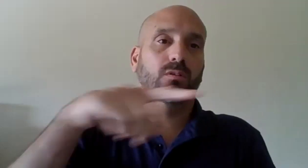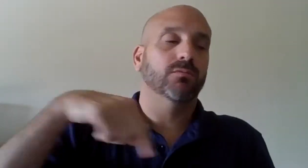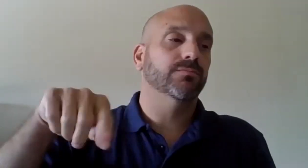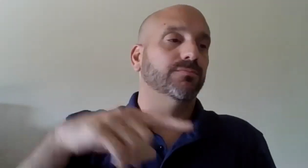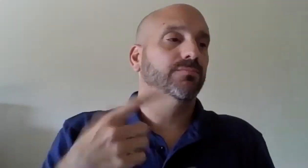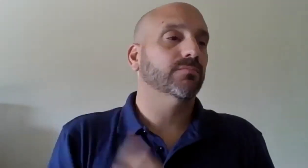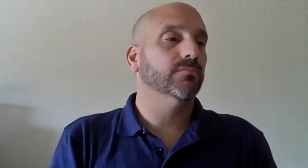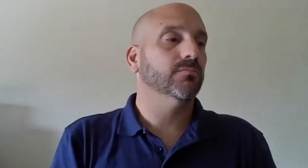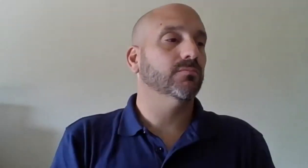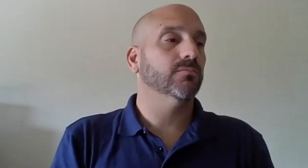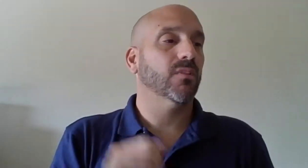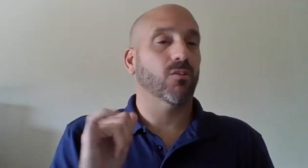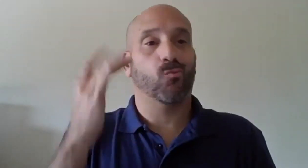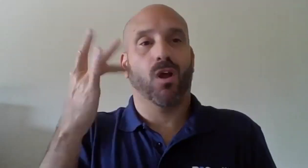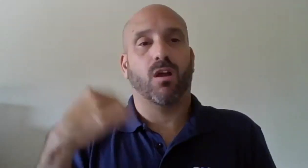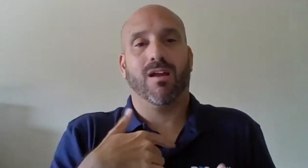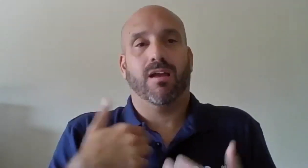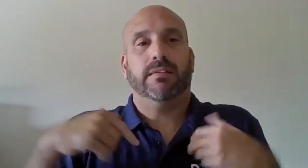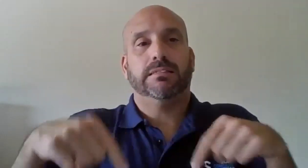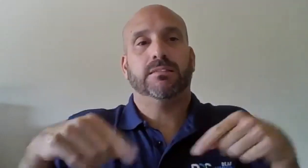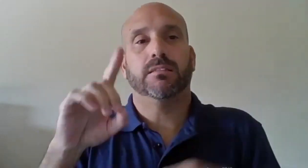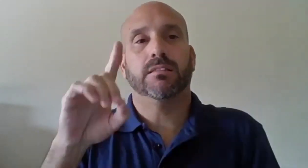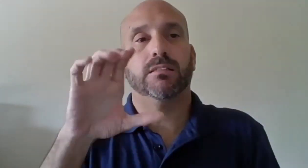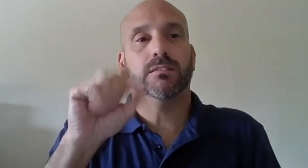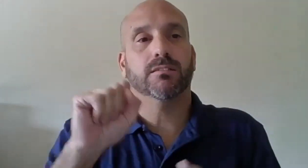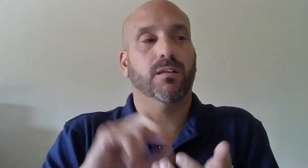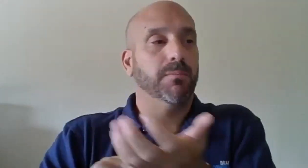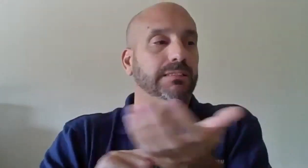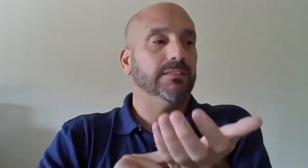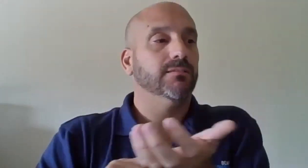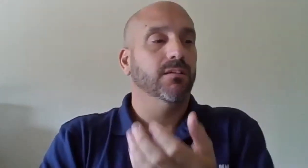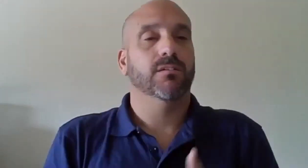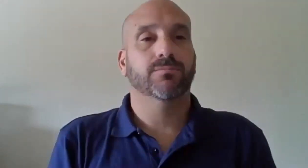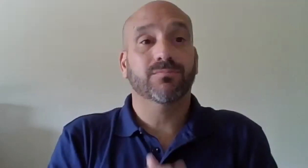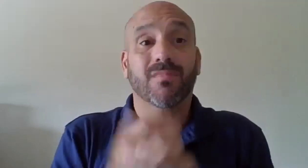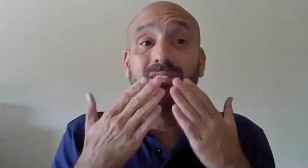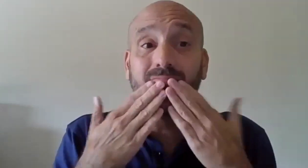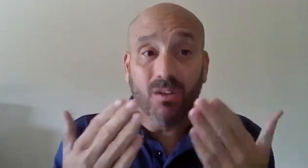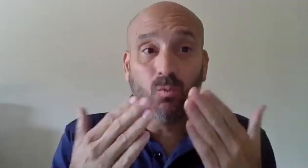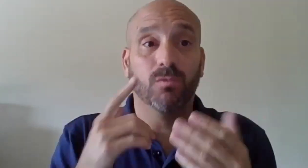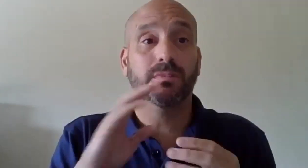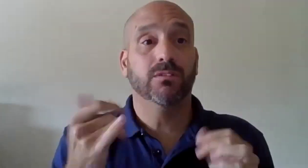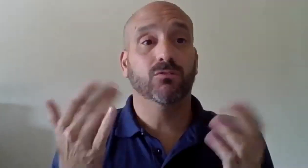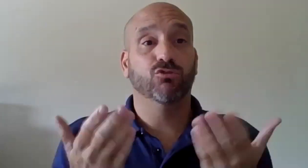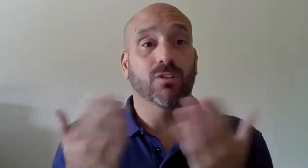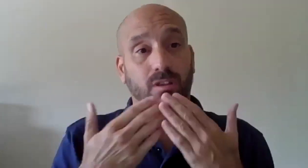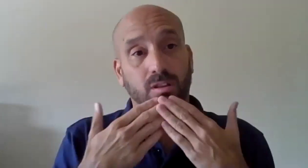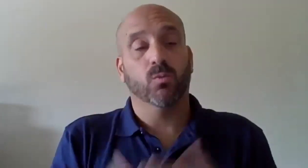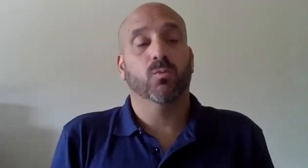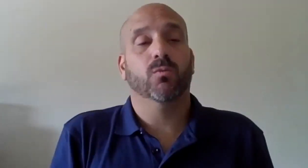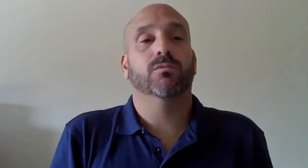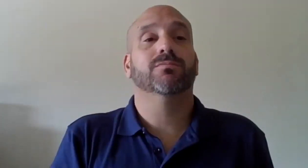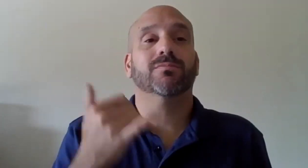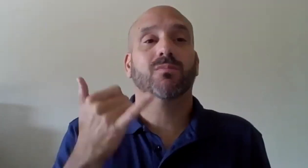includes the deaf community. That's why we have DCS Pulse happening this morning. So thank you so much for